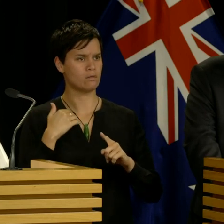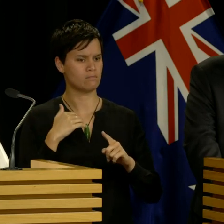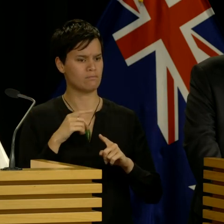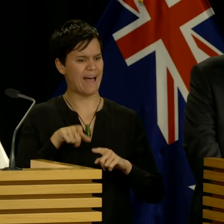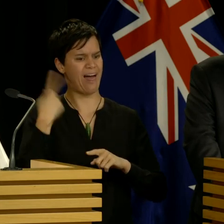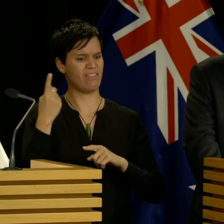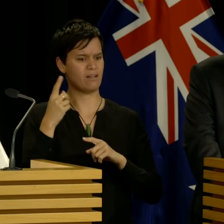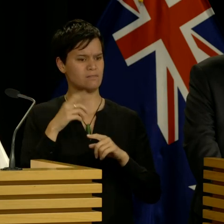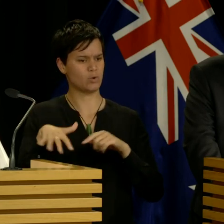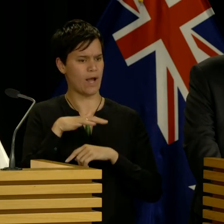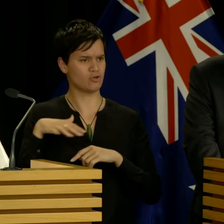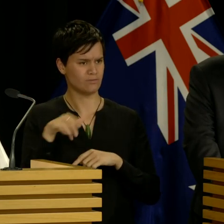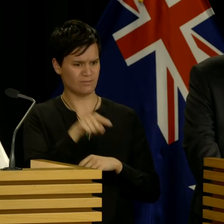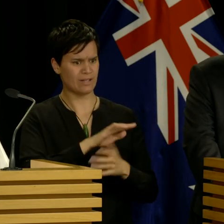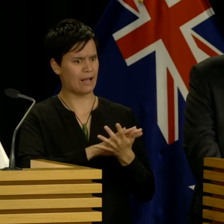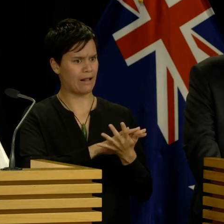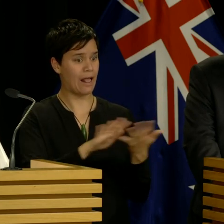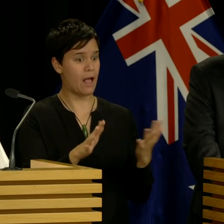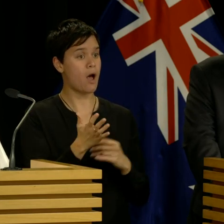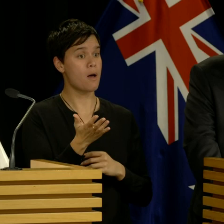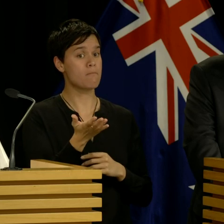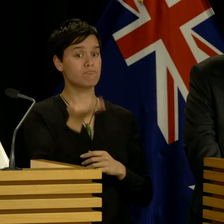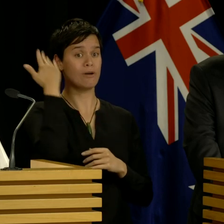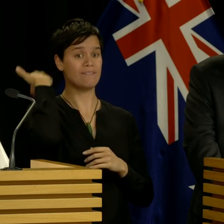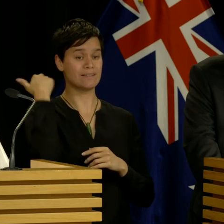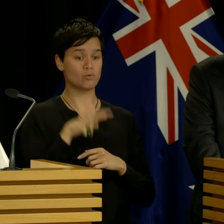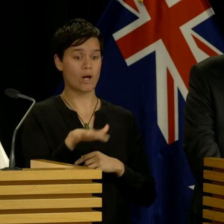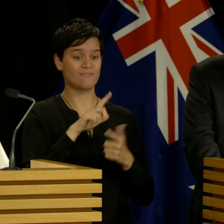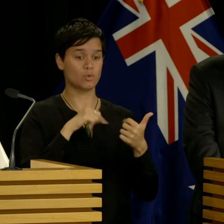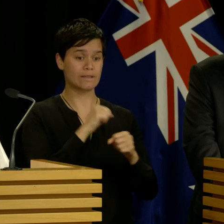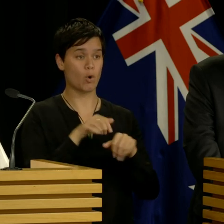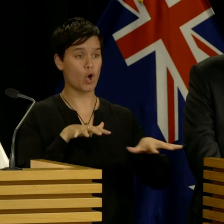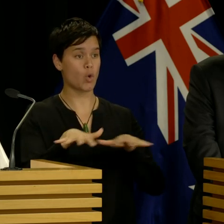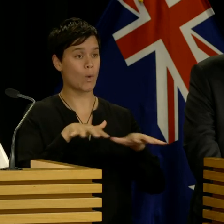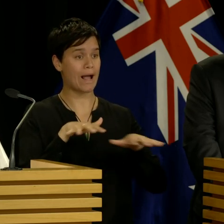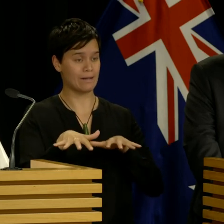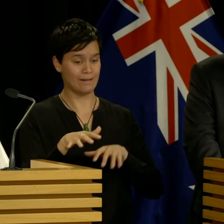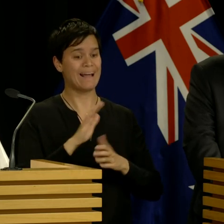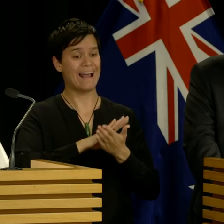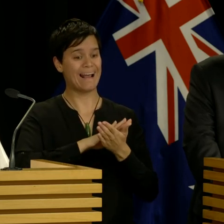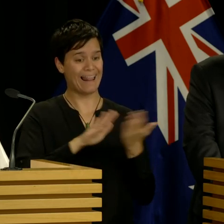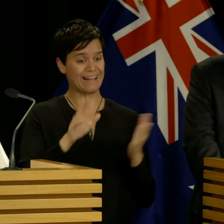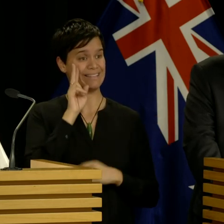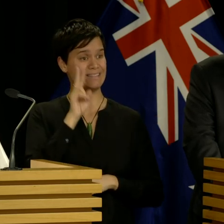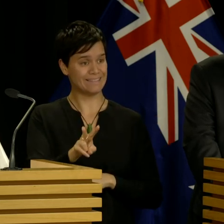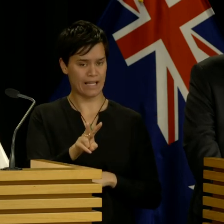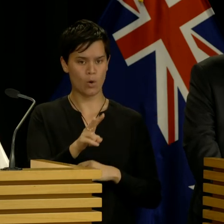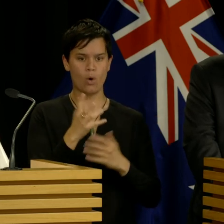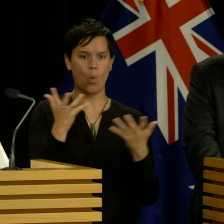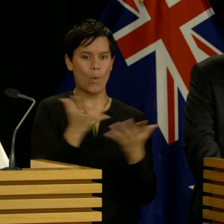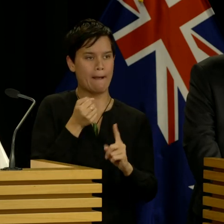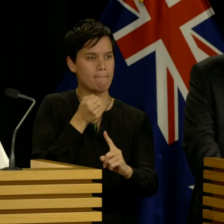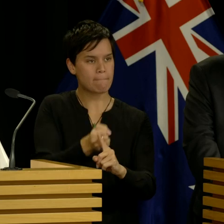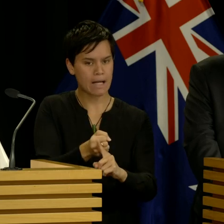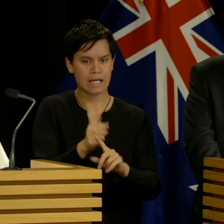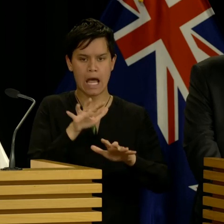years. It is clear in previous situations, such as the earthquakes, which businesses were impacted, where they were, why and